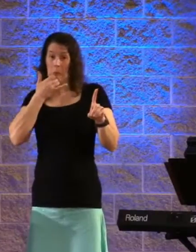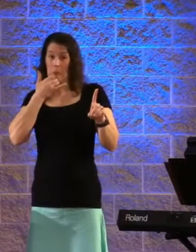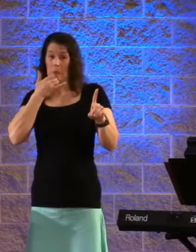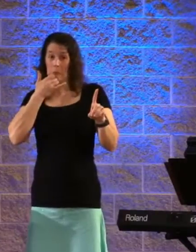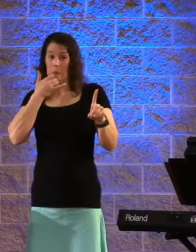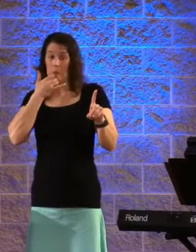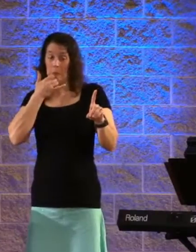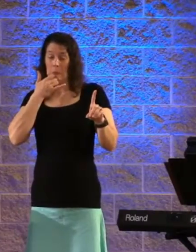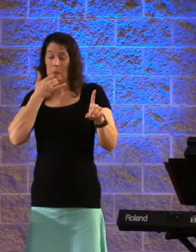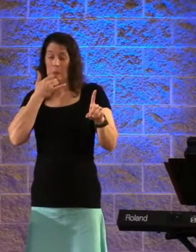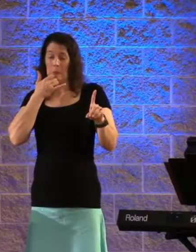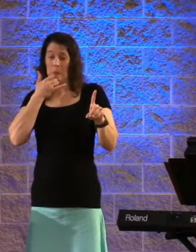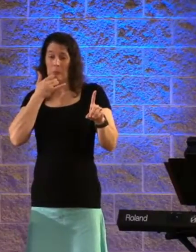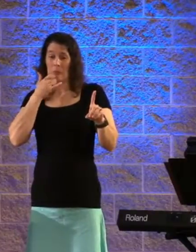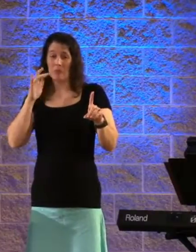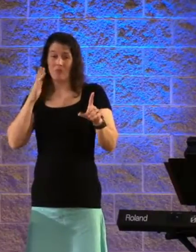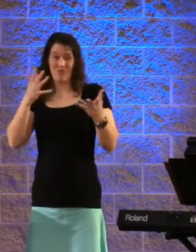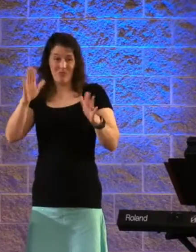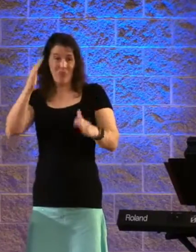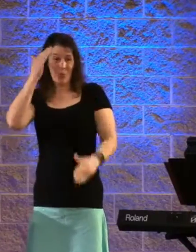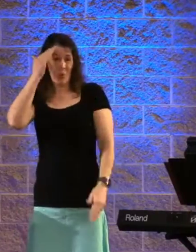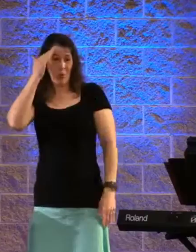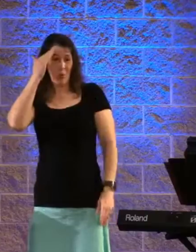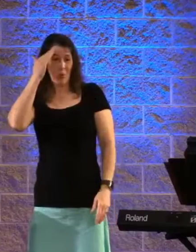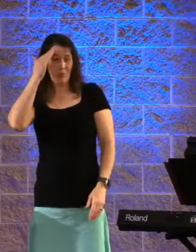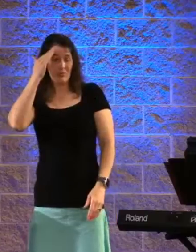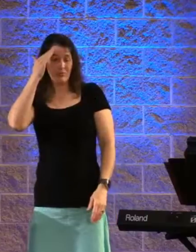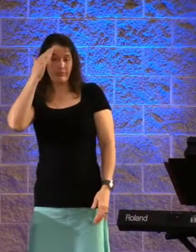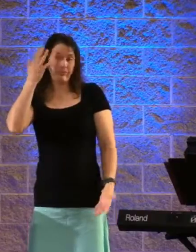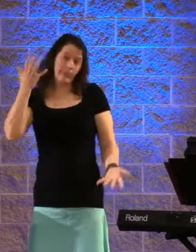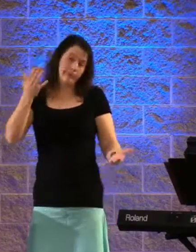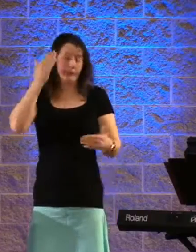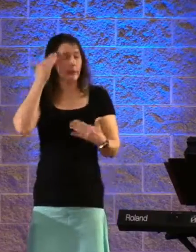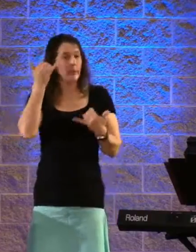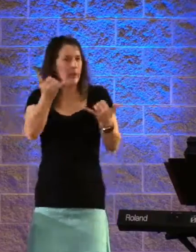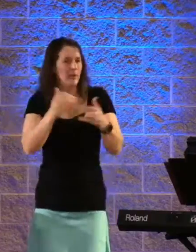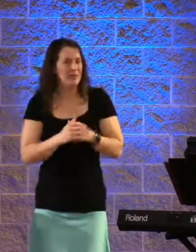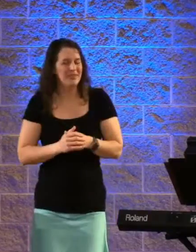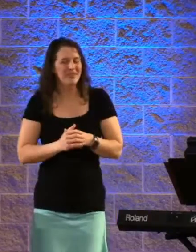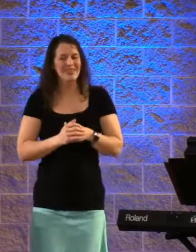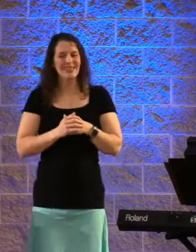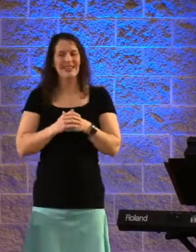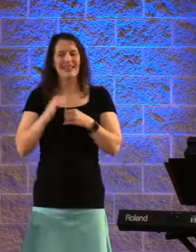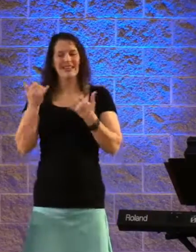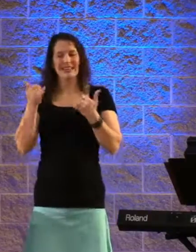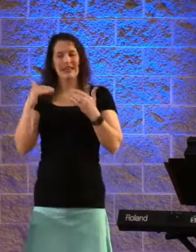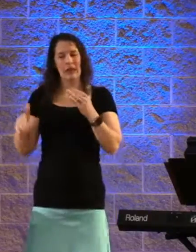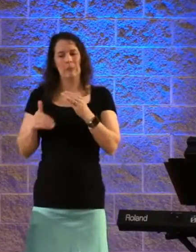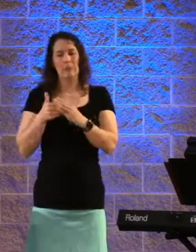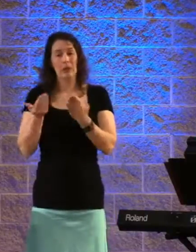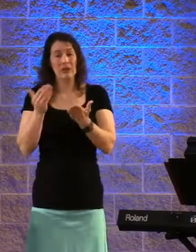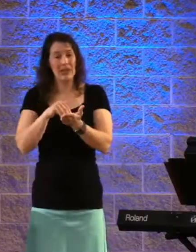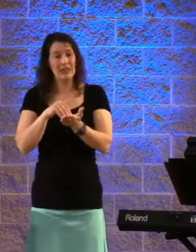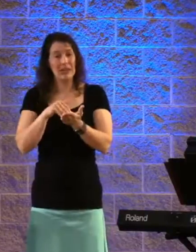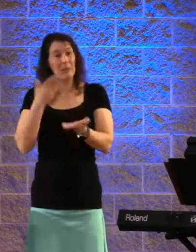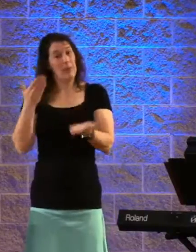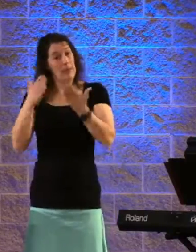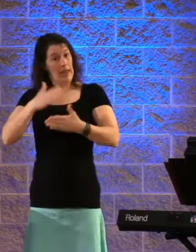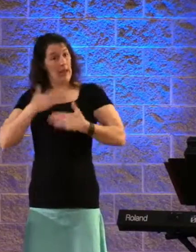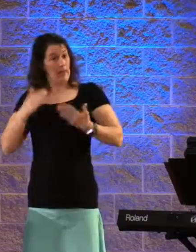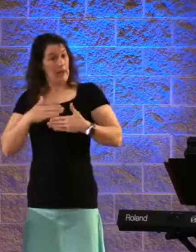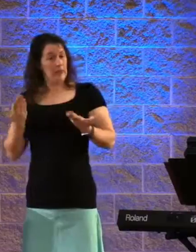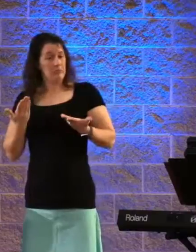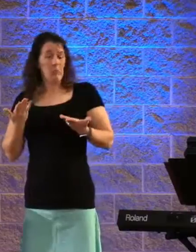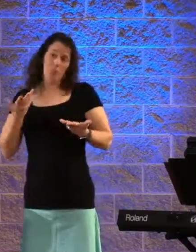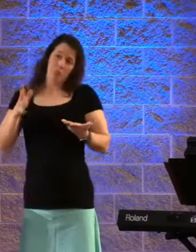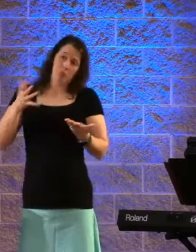time, and you know that. At least you know it now. And now you're remarried, maybe even happily so, at least